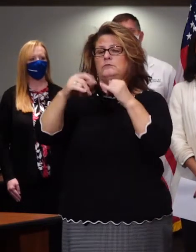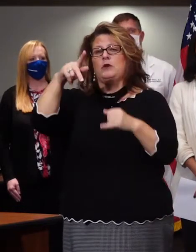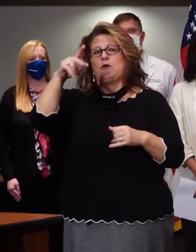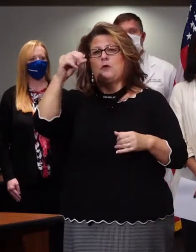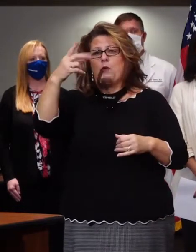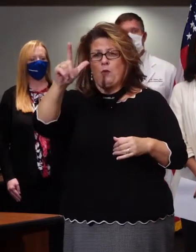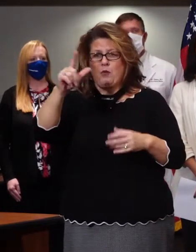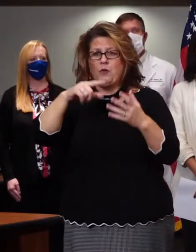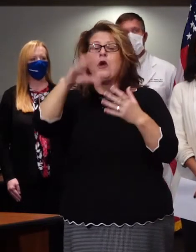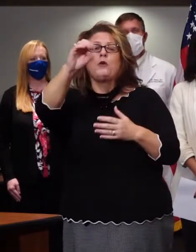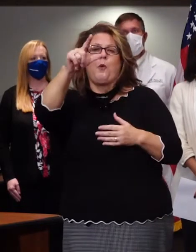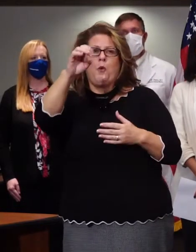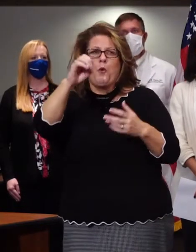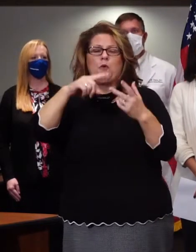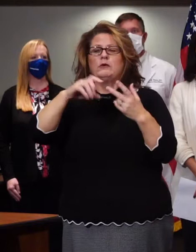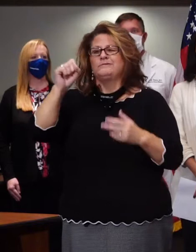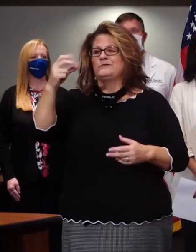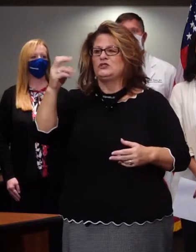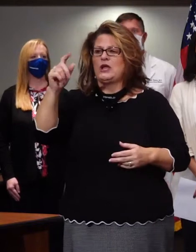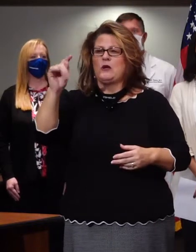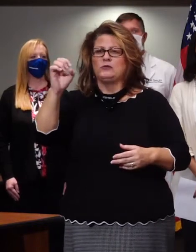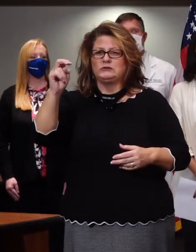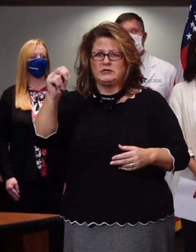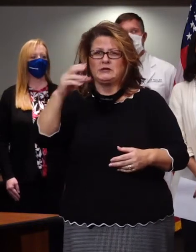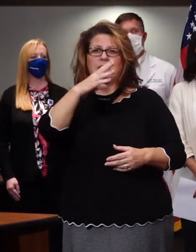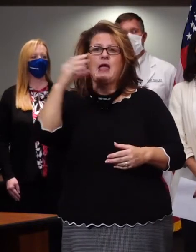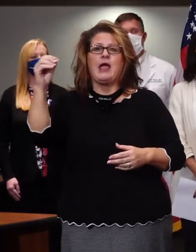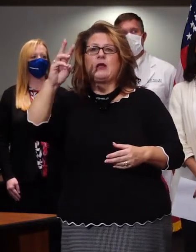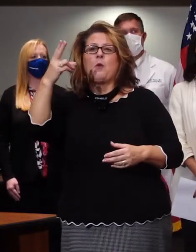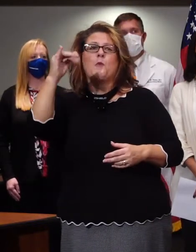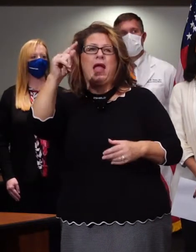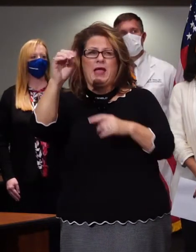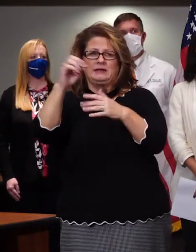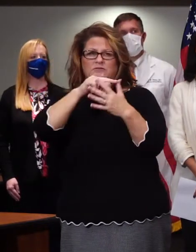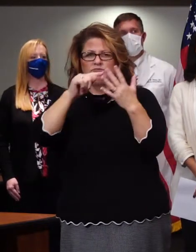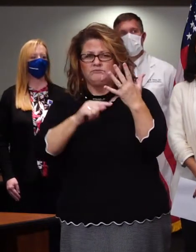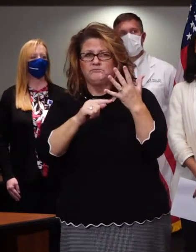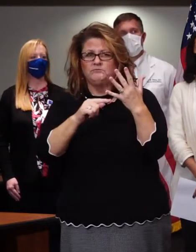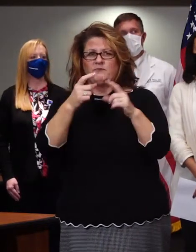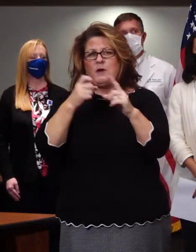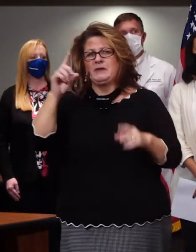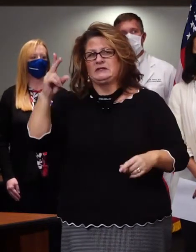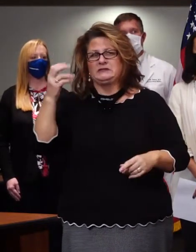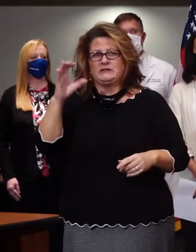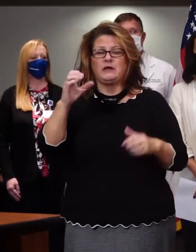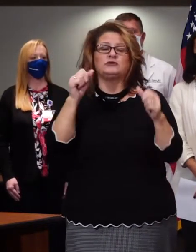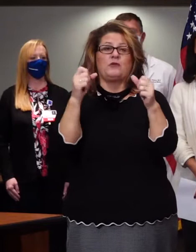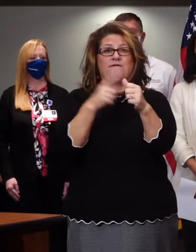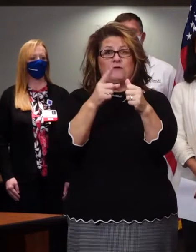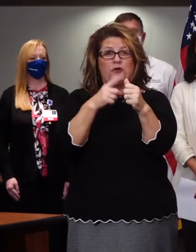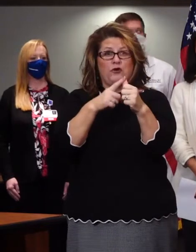Shelton, and Stephen White of DHEC. I'll start off with some comments on several points. The first